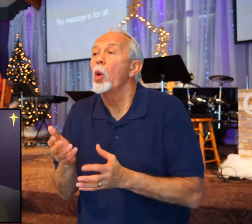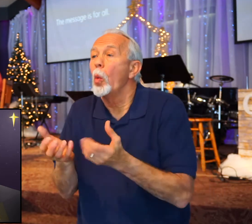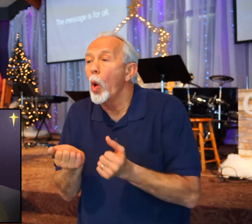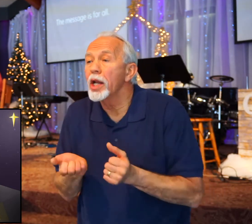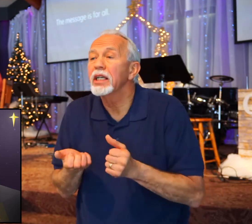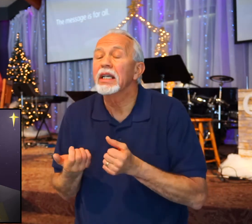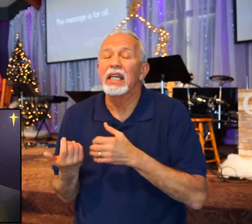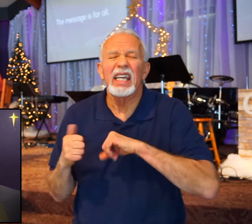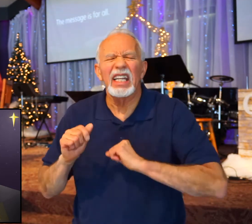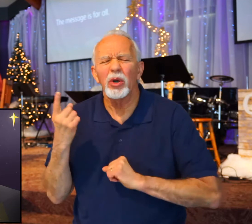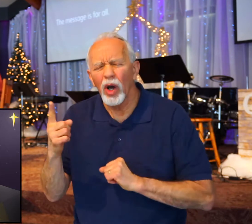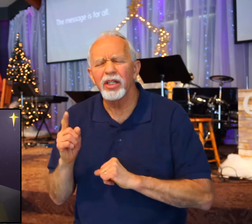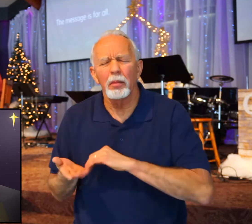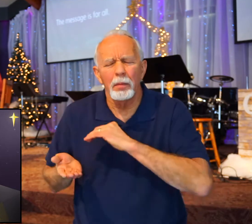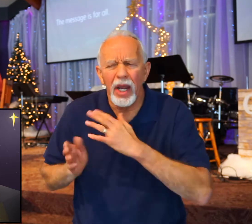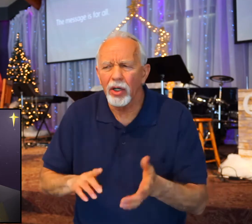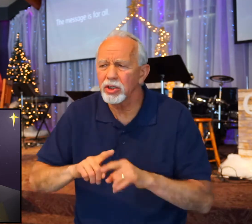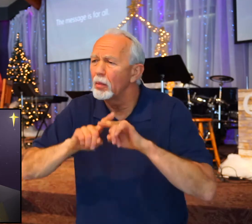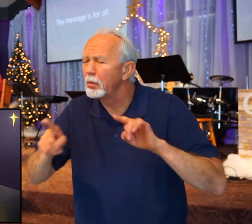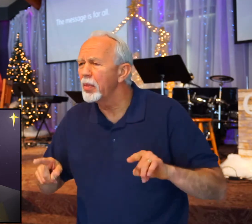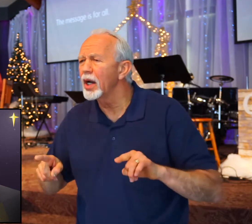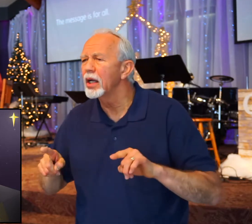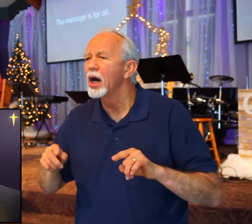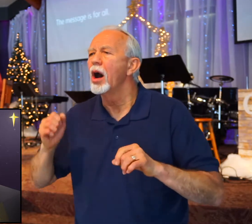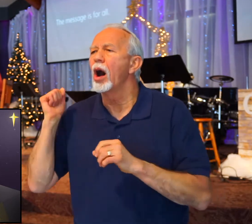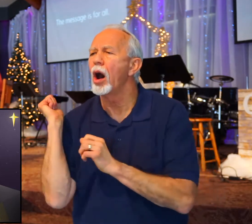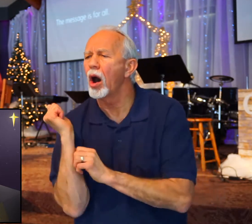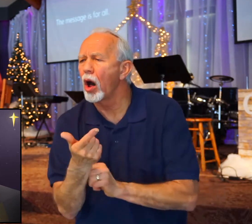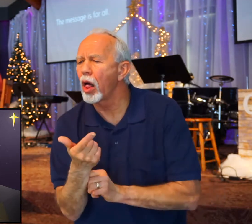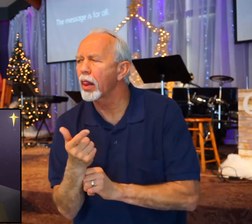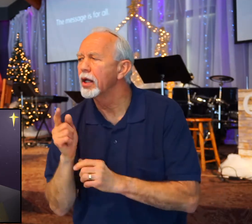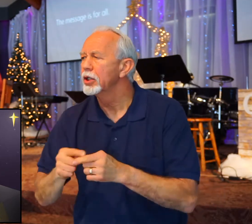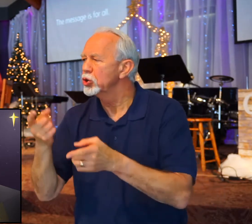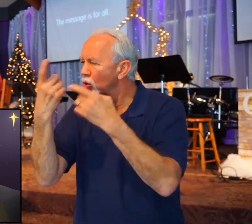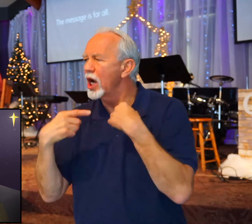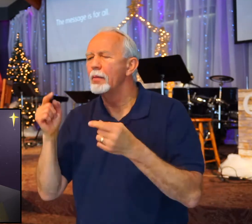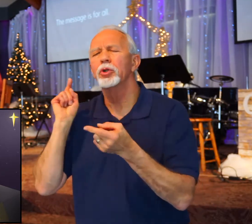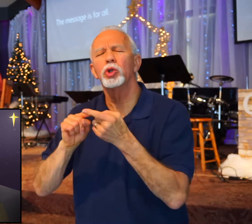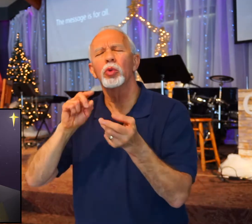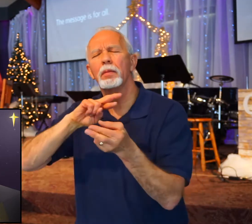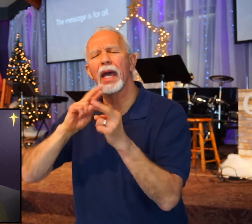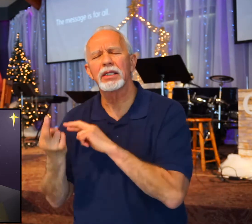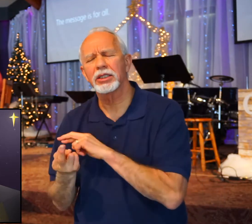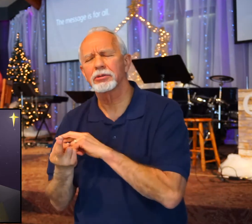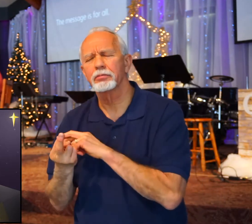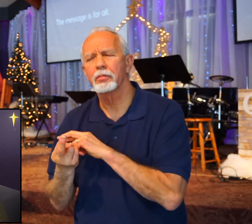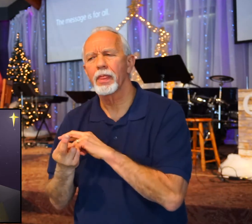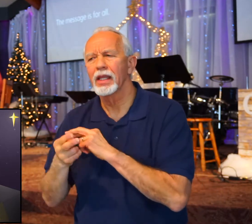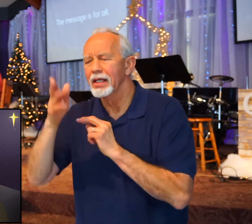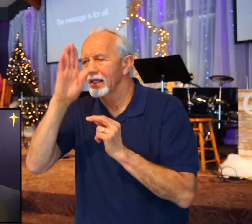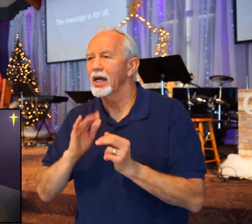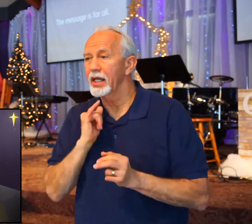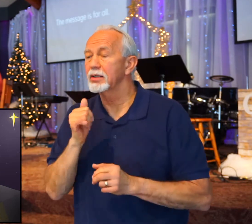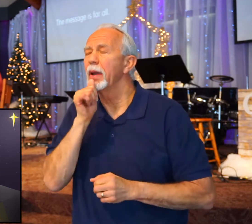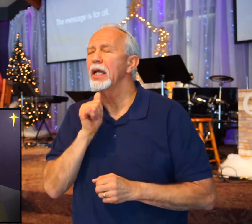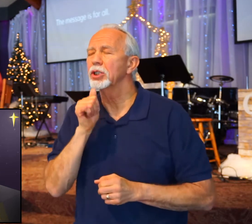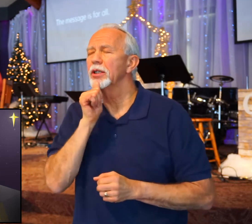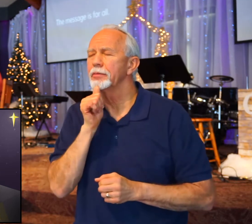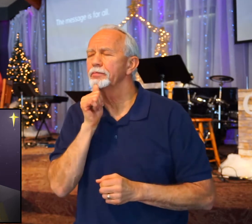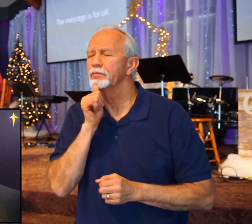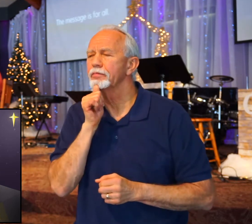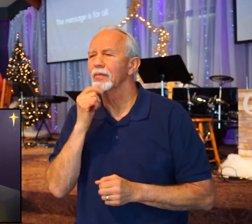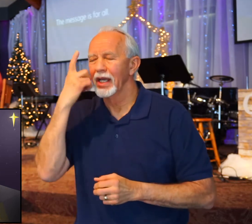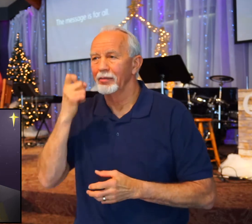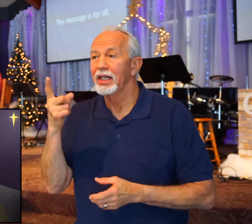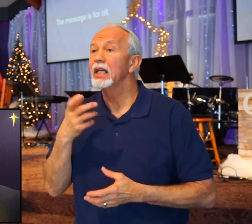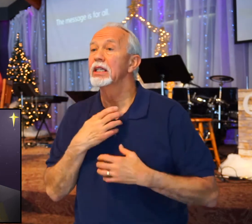to perish, but all to come to repentance. God is patient because